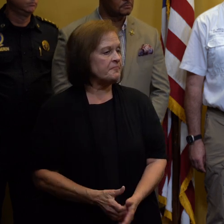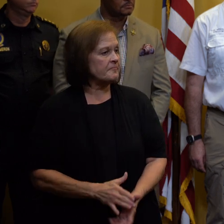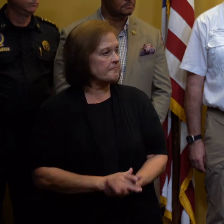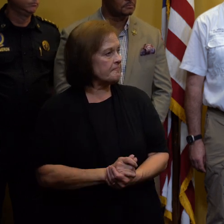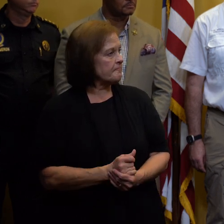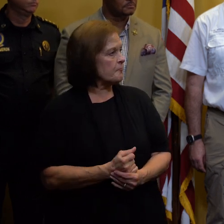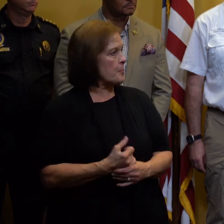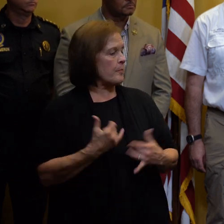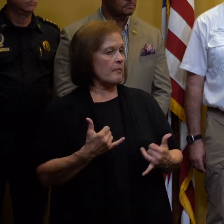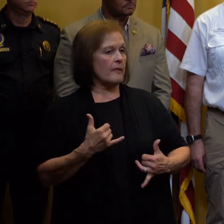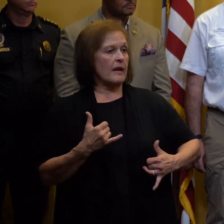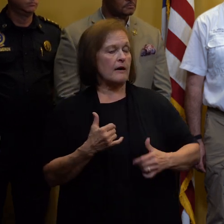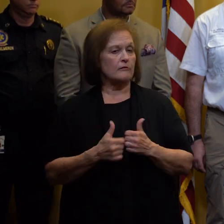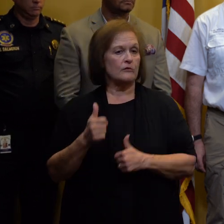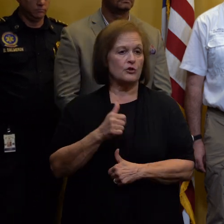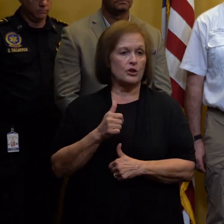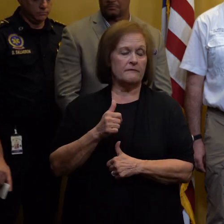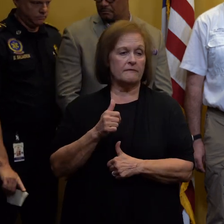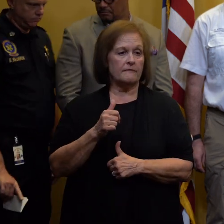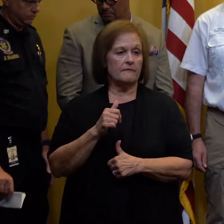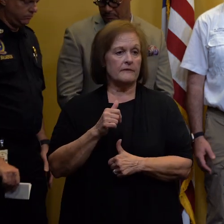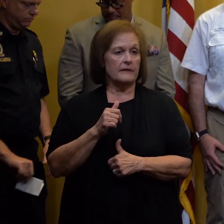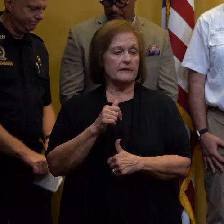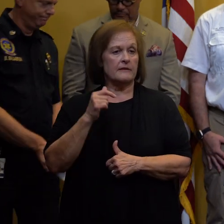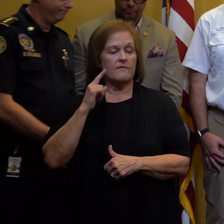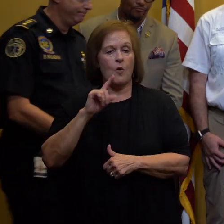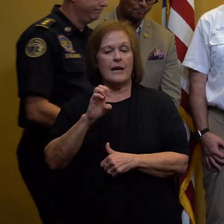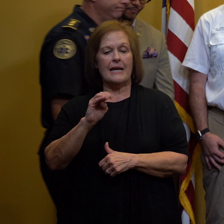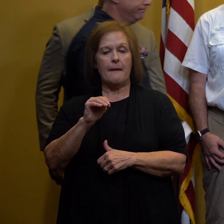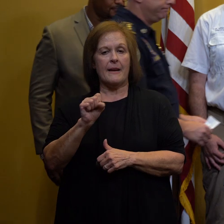moving forward. I'm going to ask Chief Samaran, EMS.